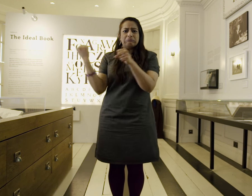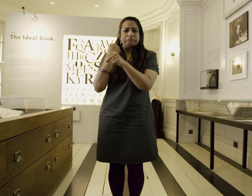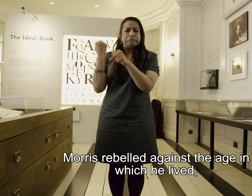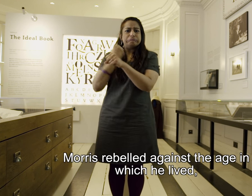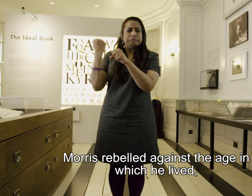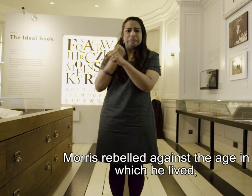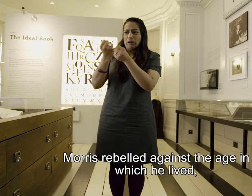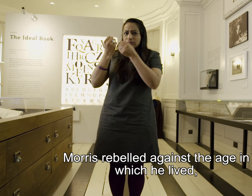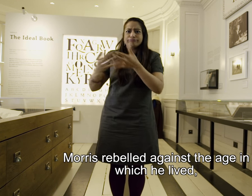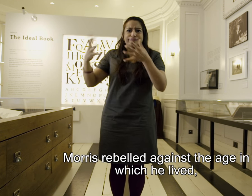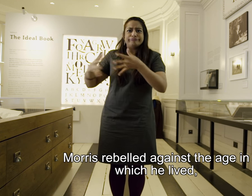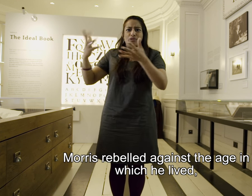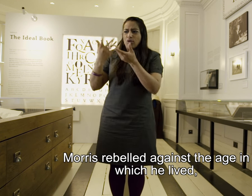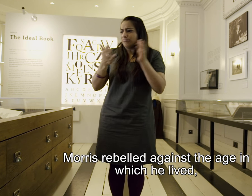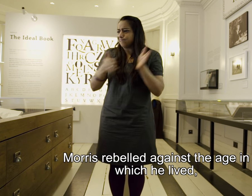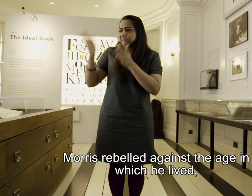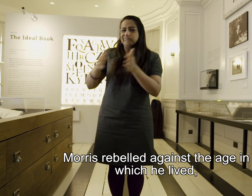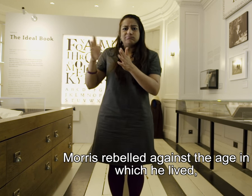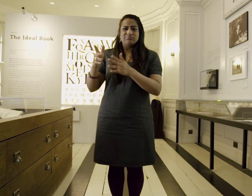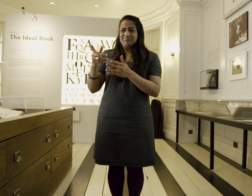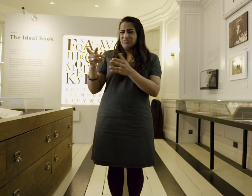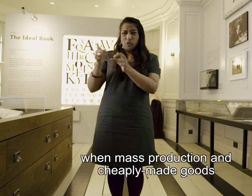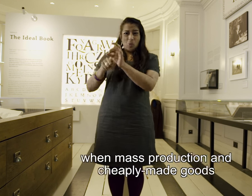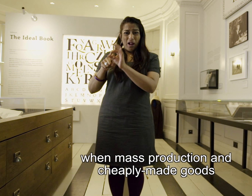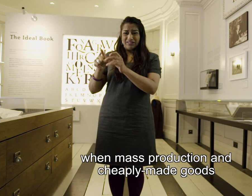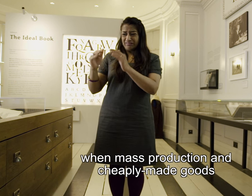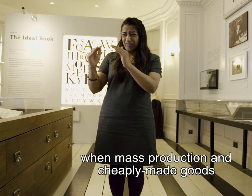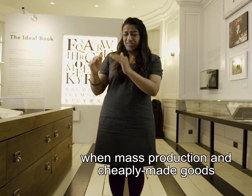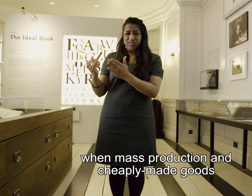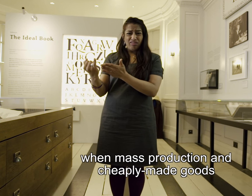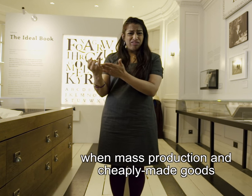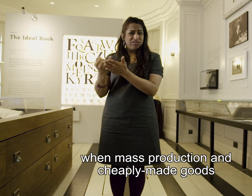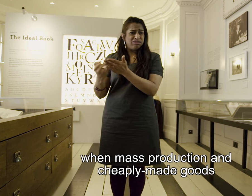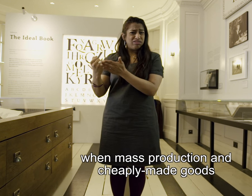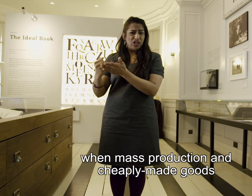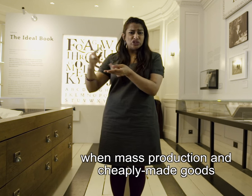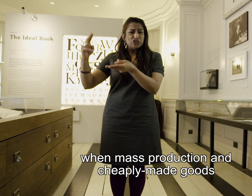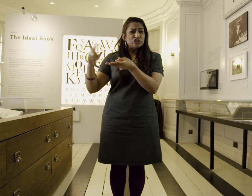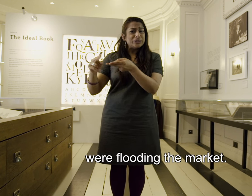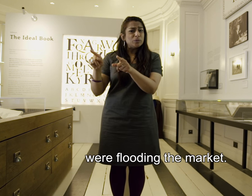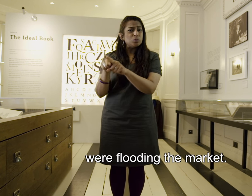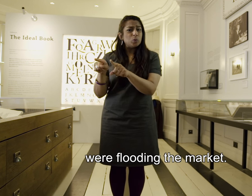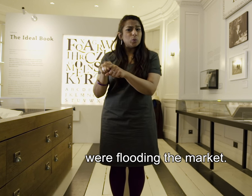Morris rebelled against the age in which he lived when mass production and cheaply made goods were flooding the market